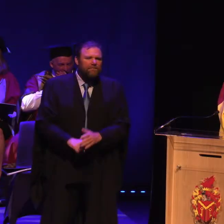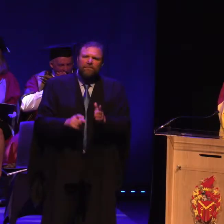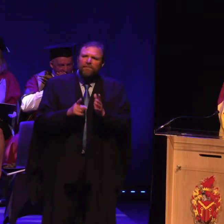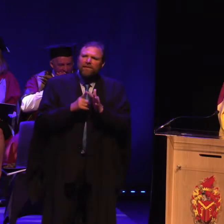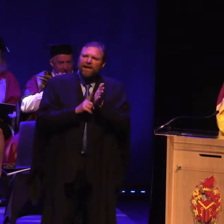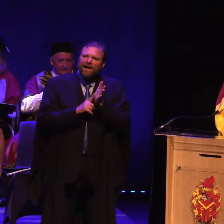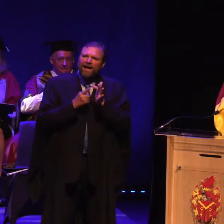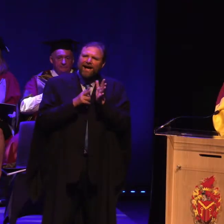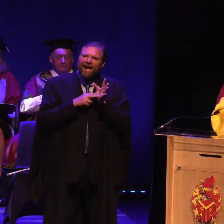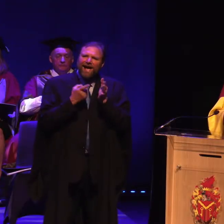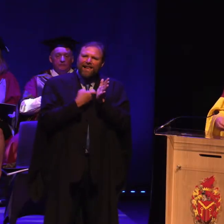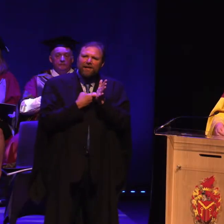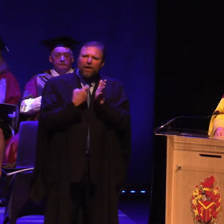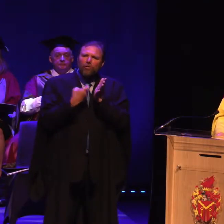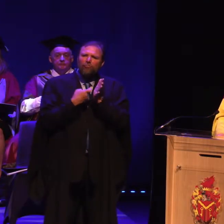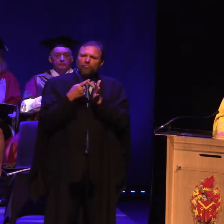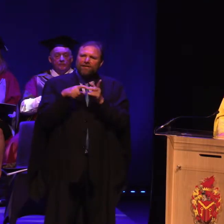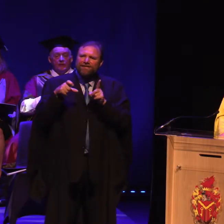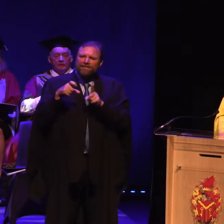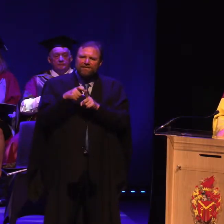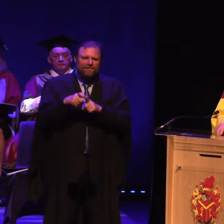Eleanor Amy Reed.